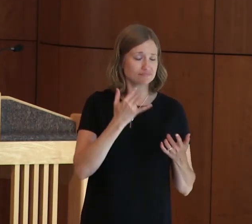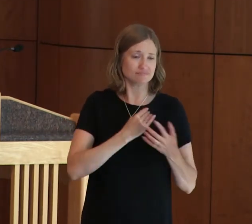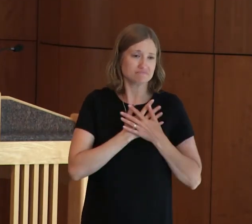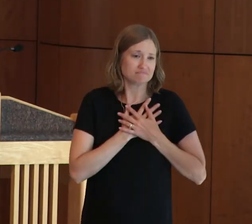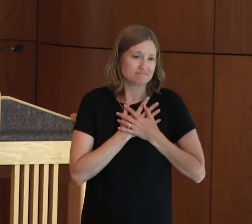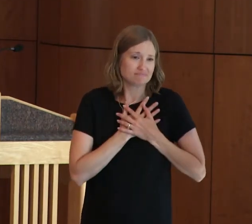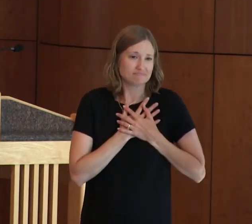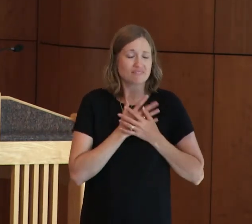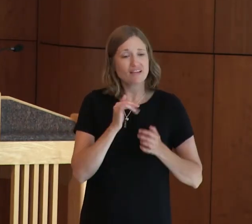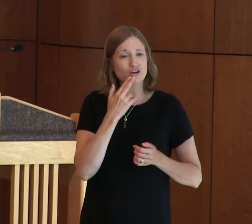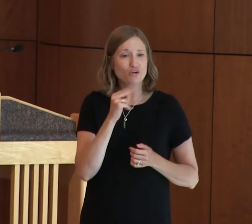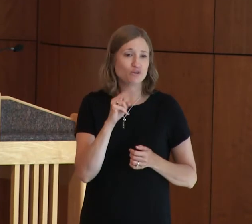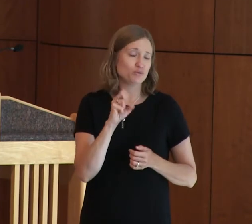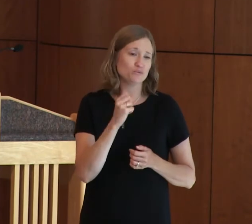be contained.